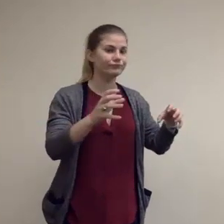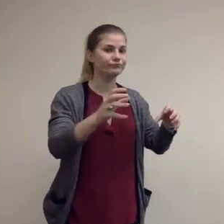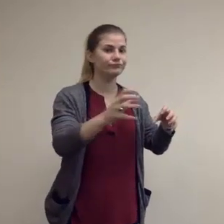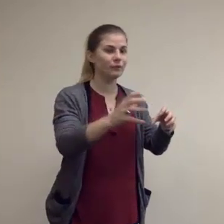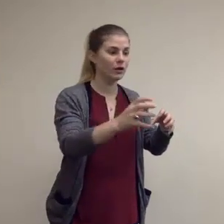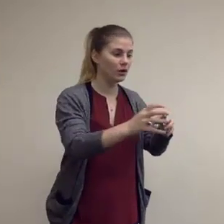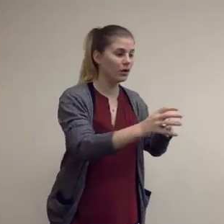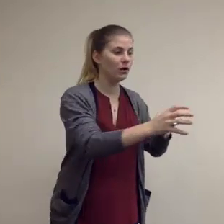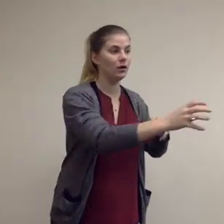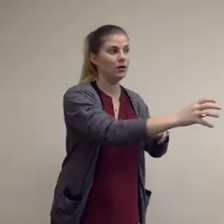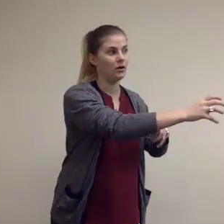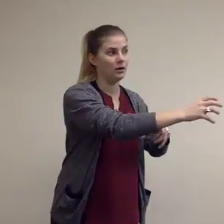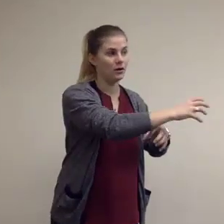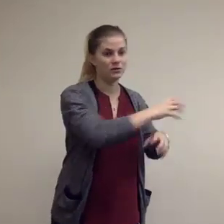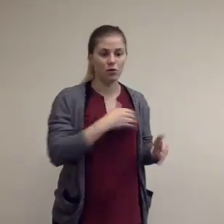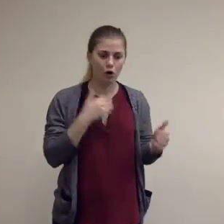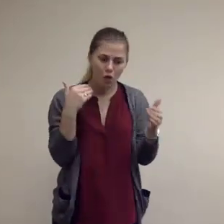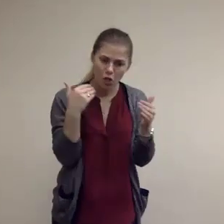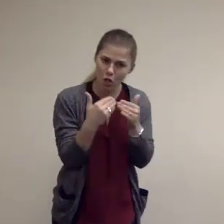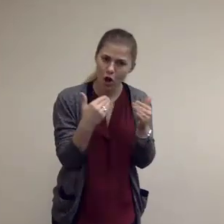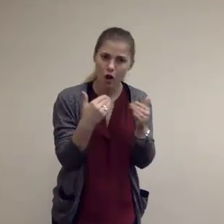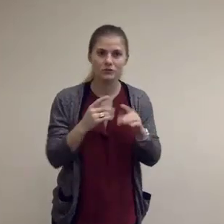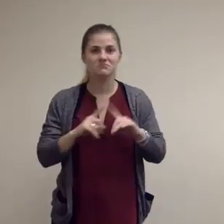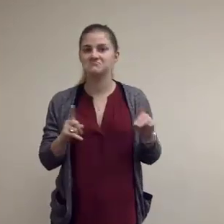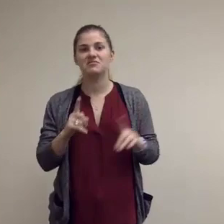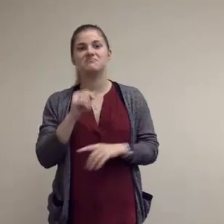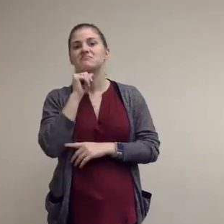is. So we are actually falling